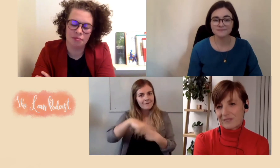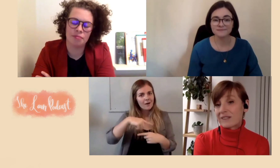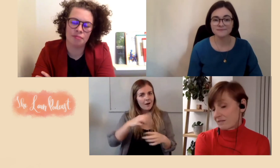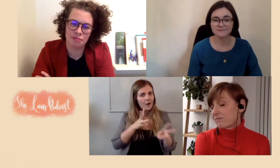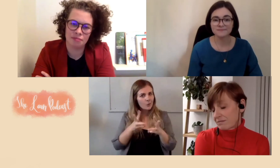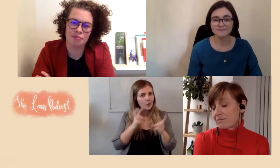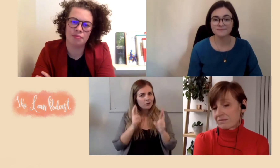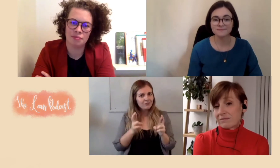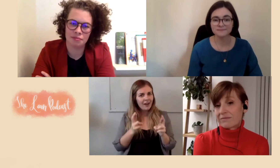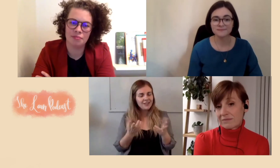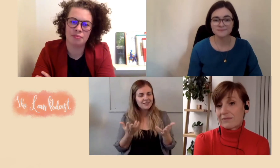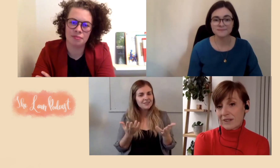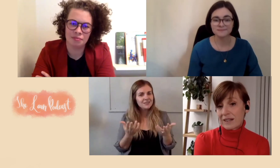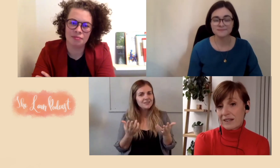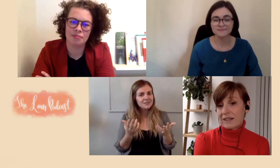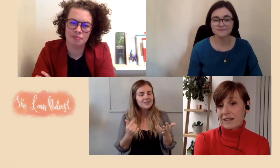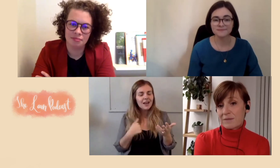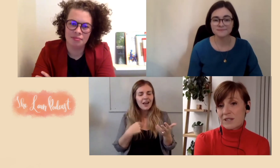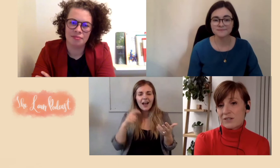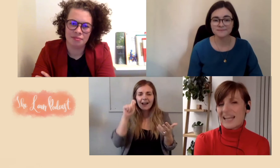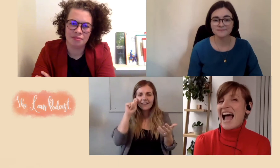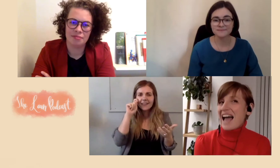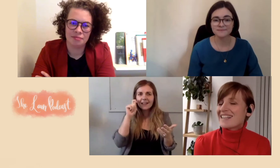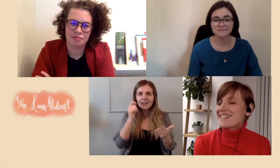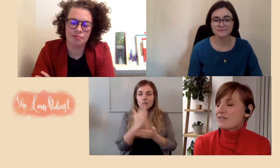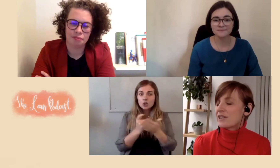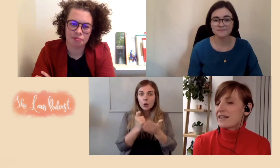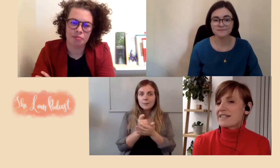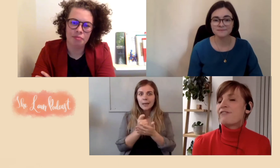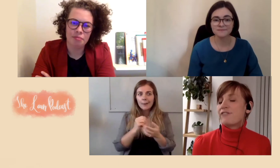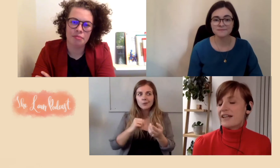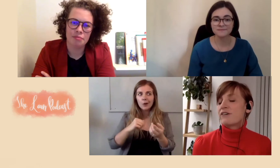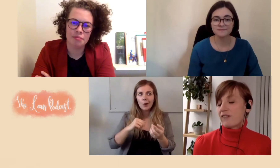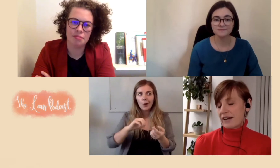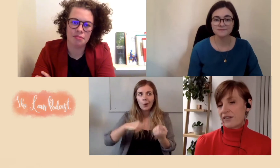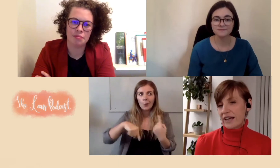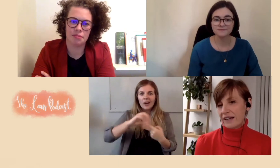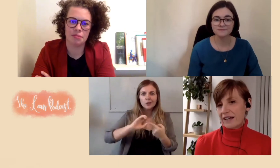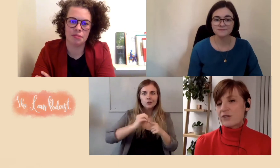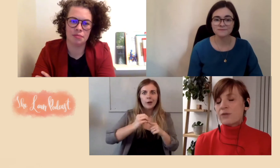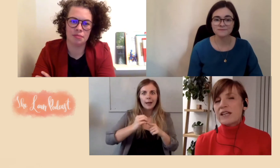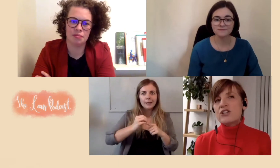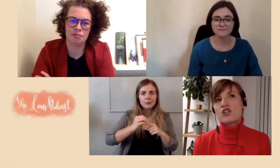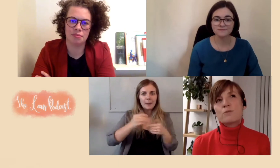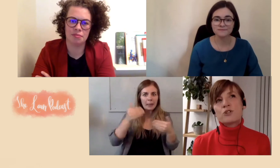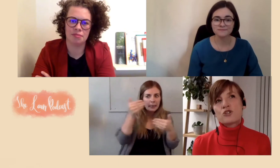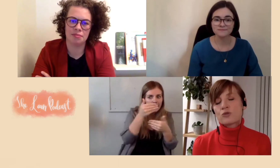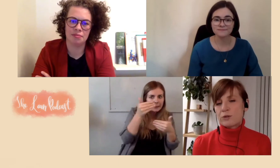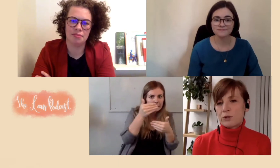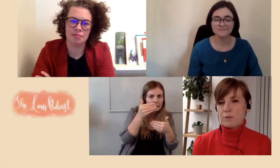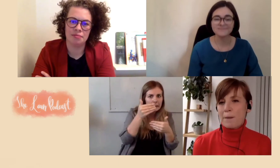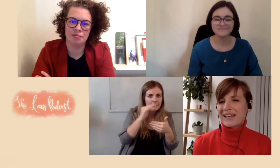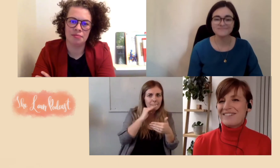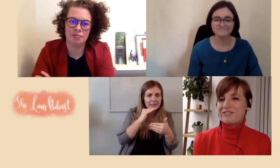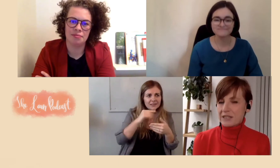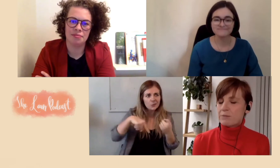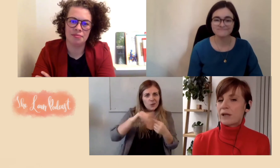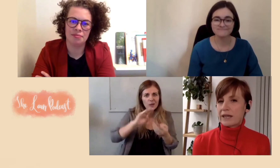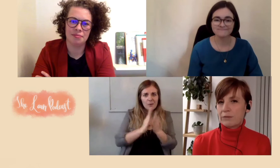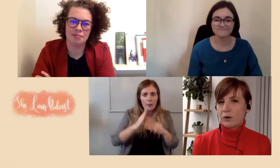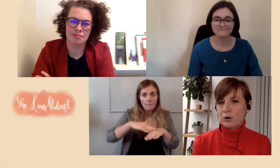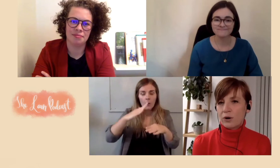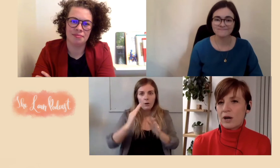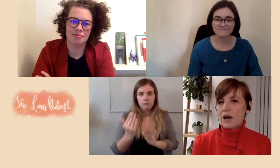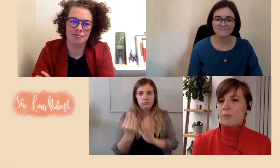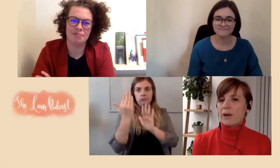And I think sometimes trying to be less present means we become more present, but not in a good way. Yeah,